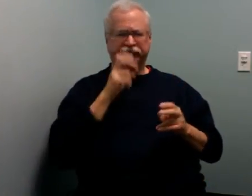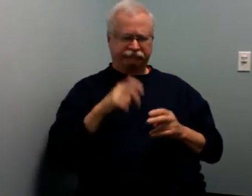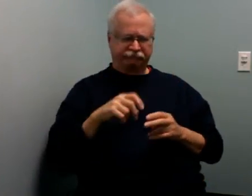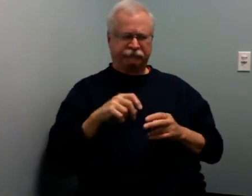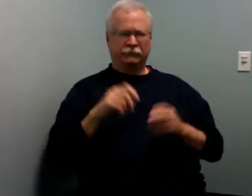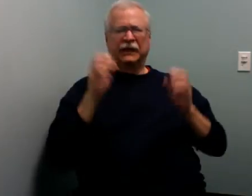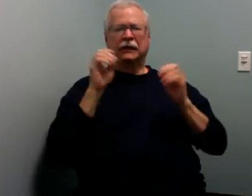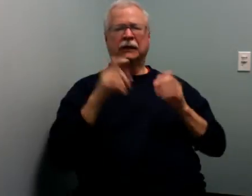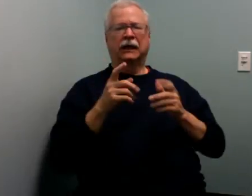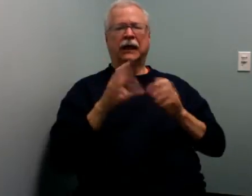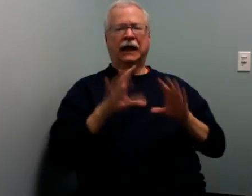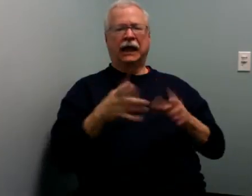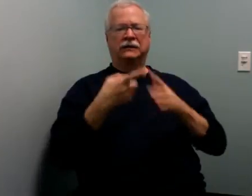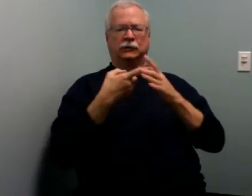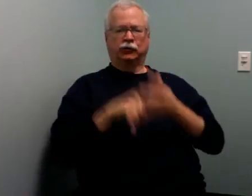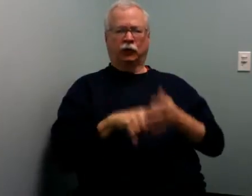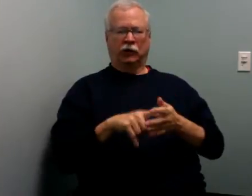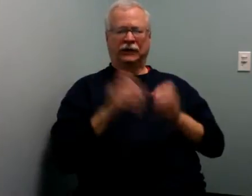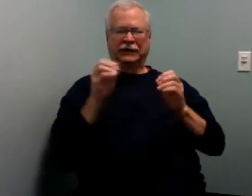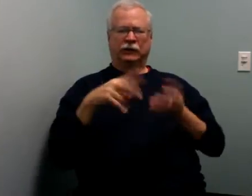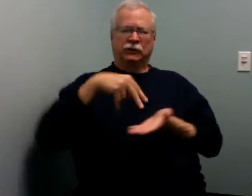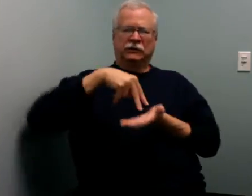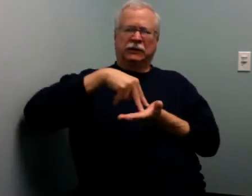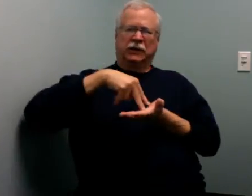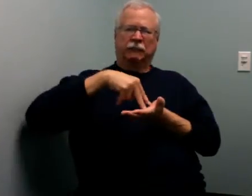And in that type of classroom setting, it's very strict.